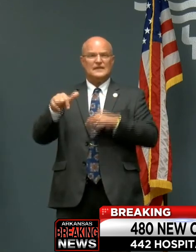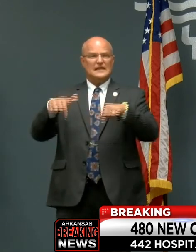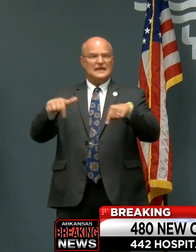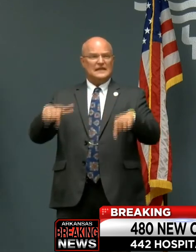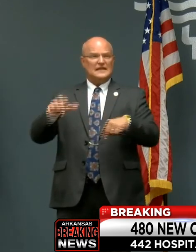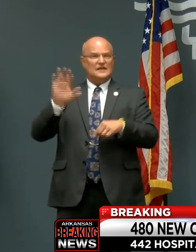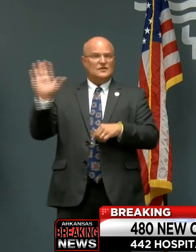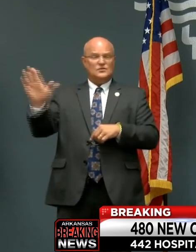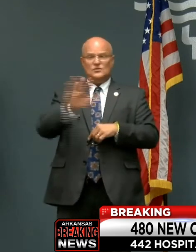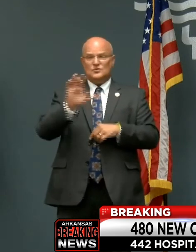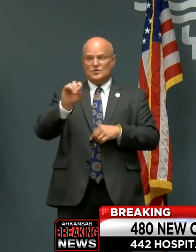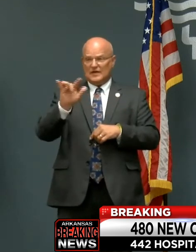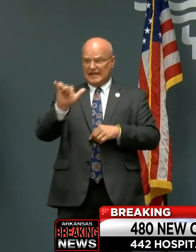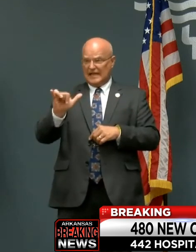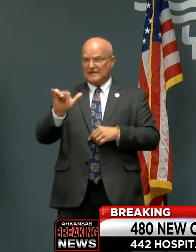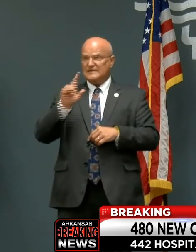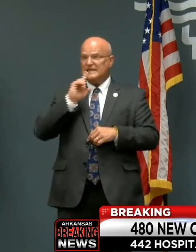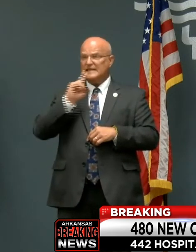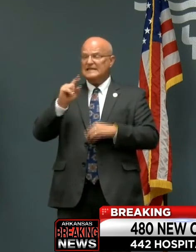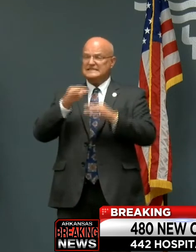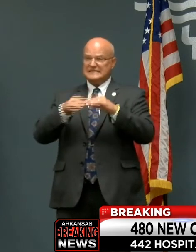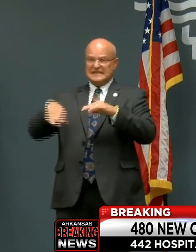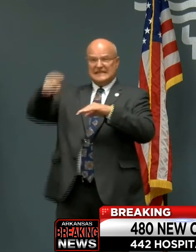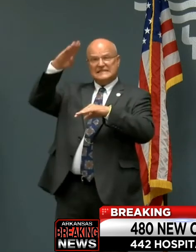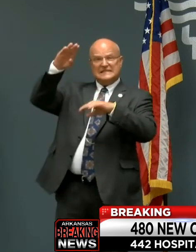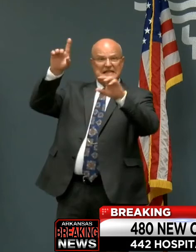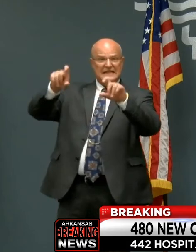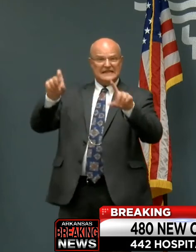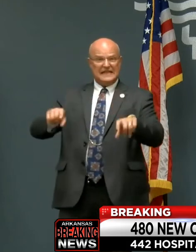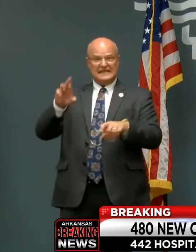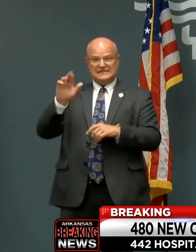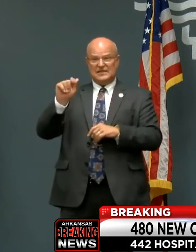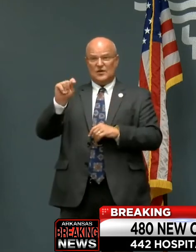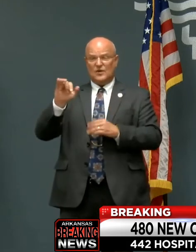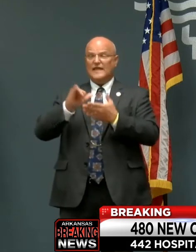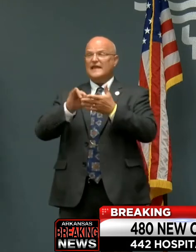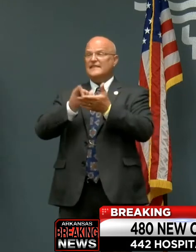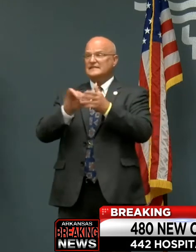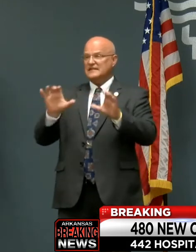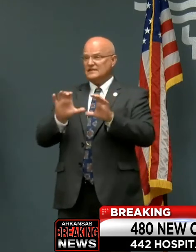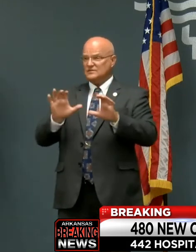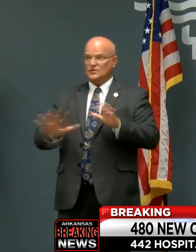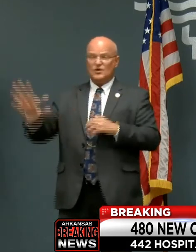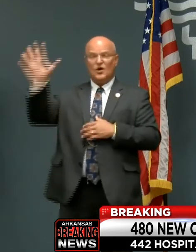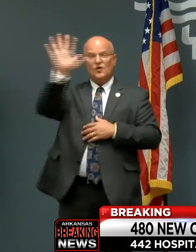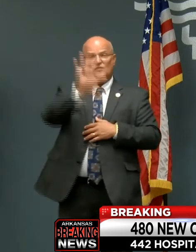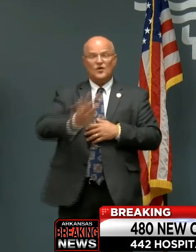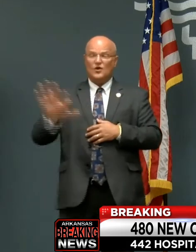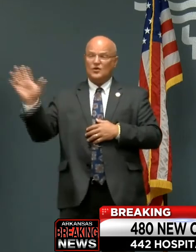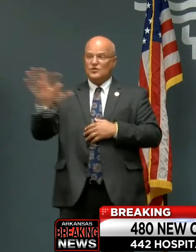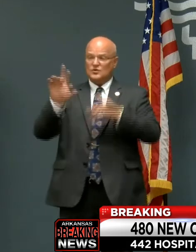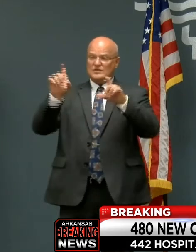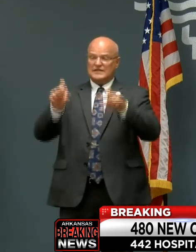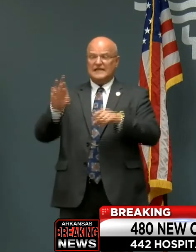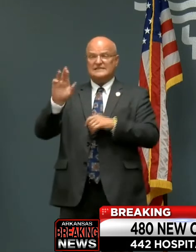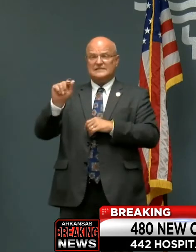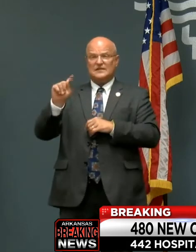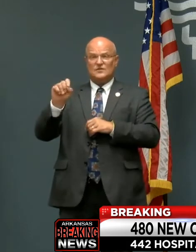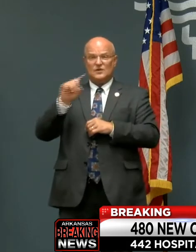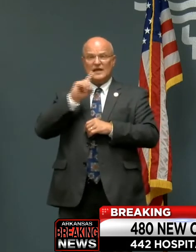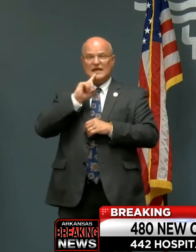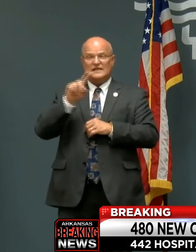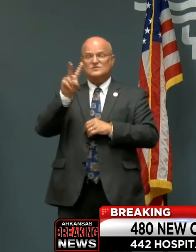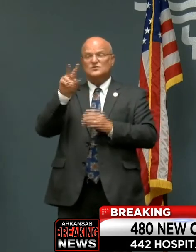county, your county, is exceeding the testing rate that the state is doing overall. Your testing rate is